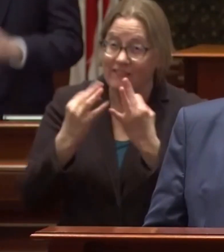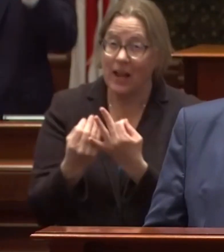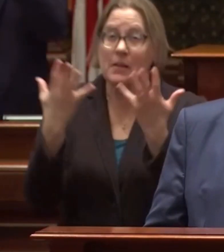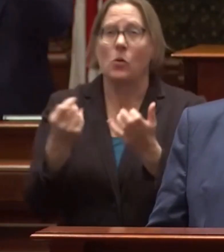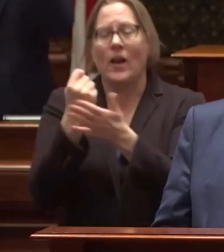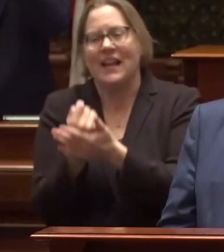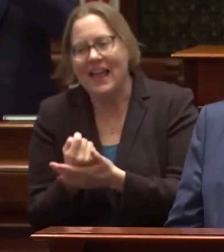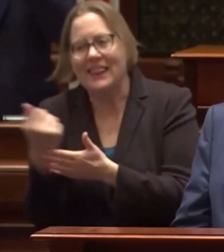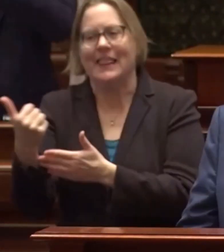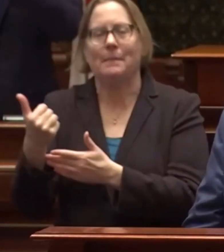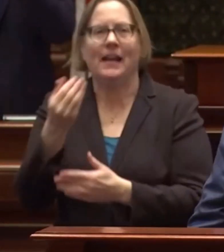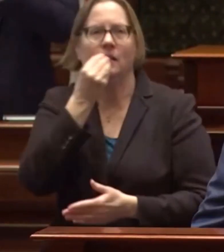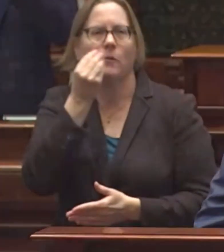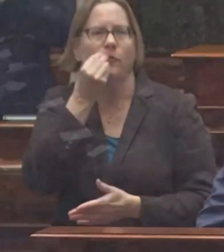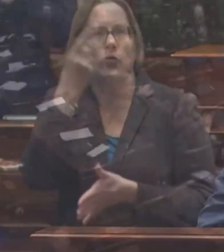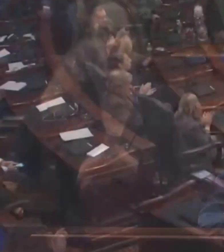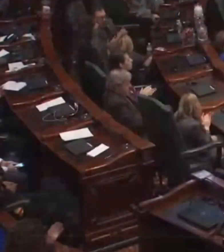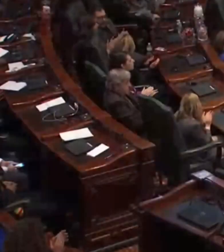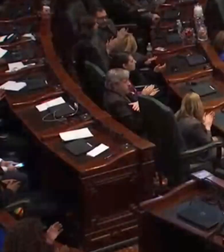tax.